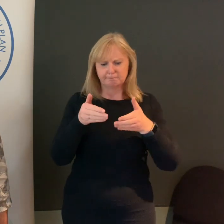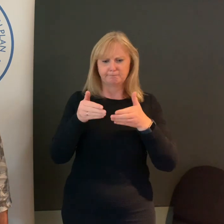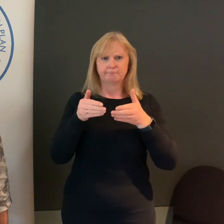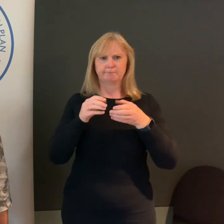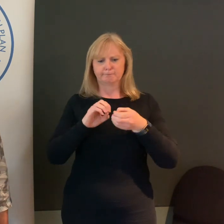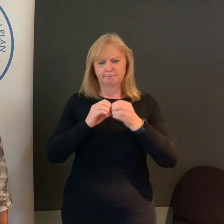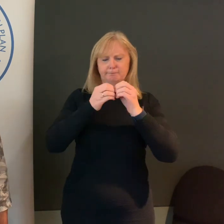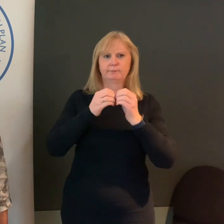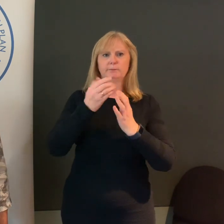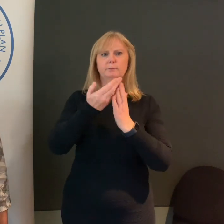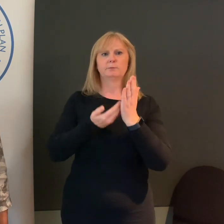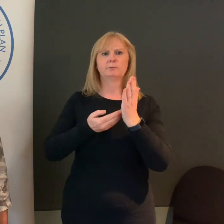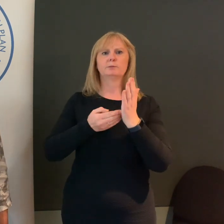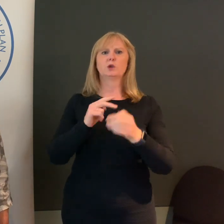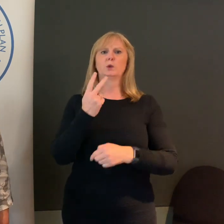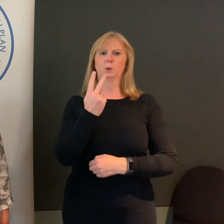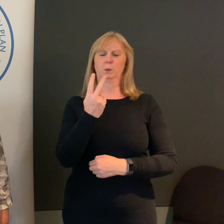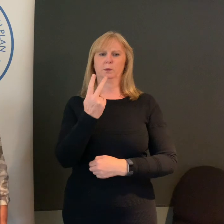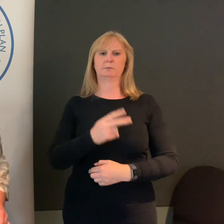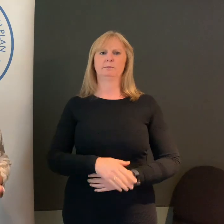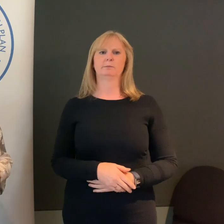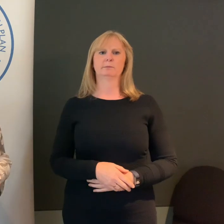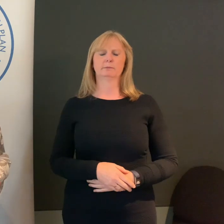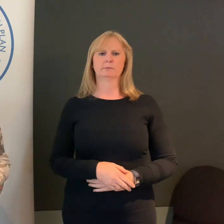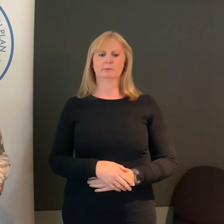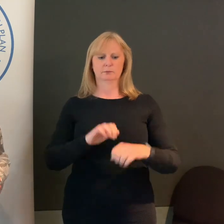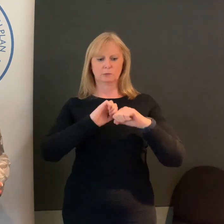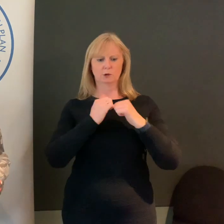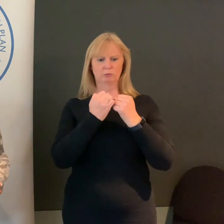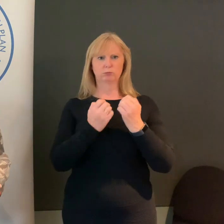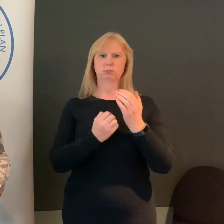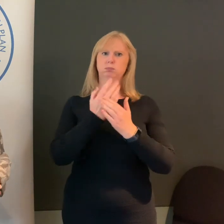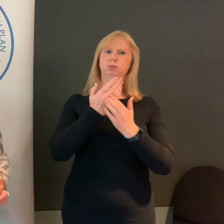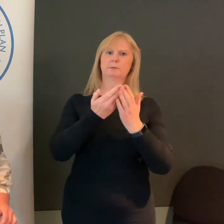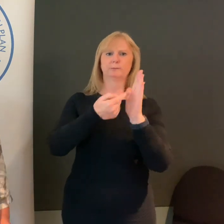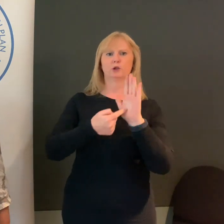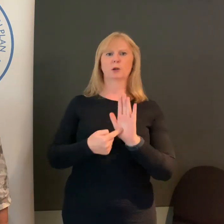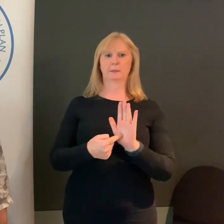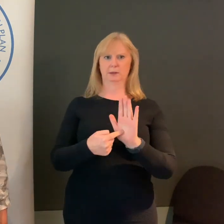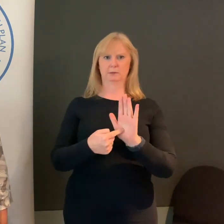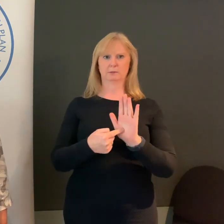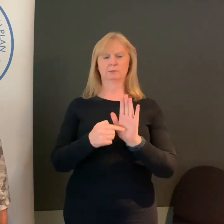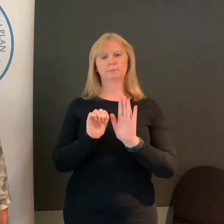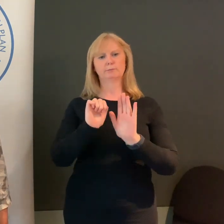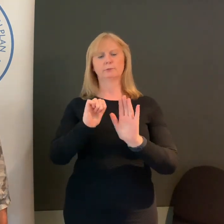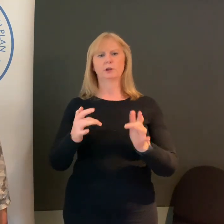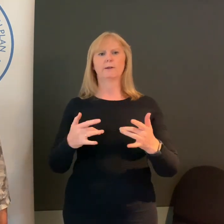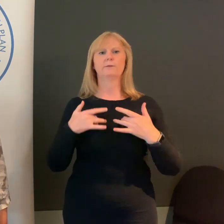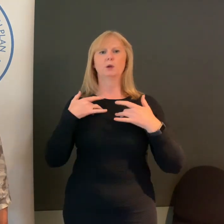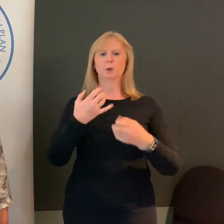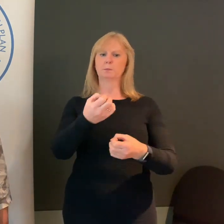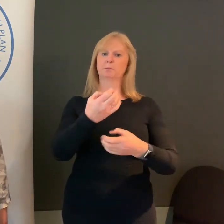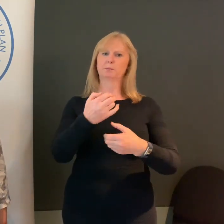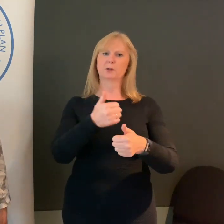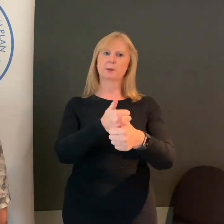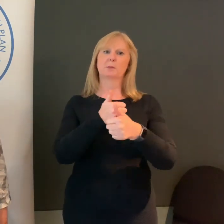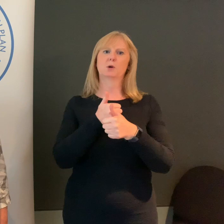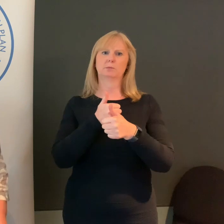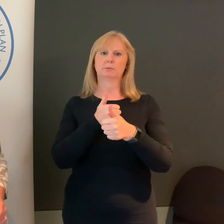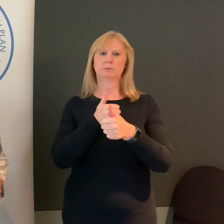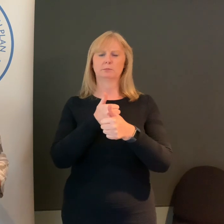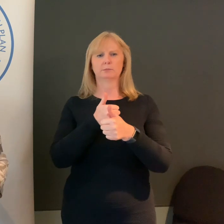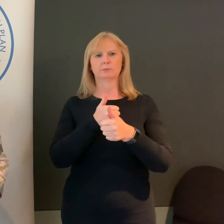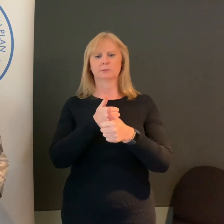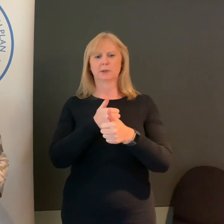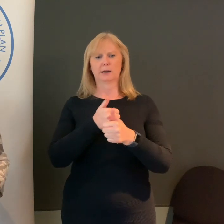develop SNAP 2. This group has now produced this document for your views and support. It details